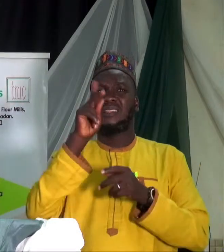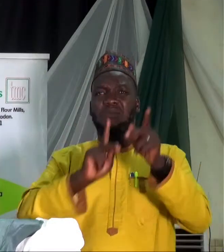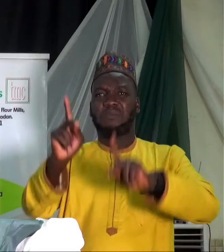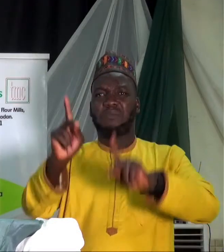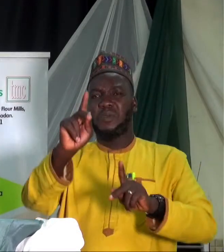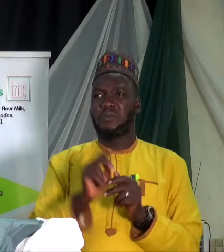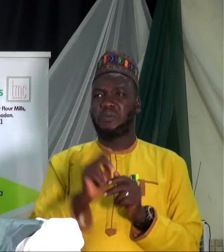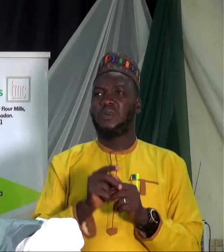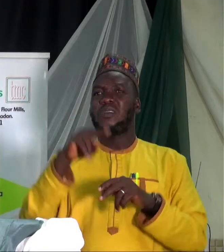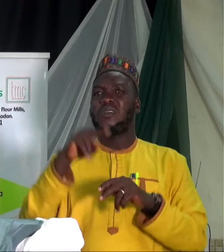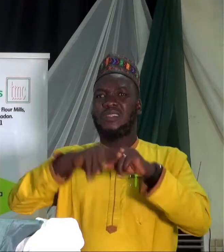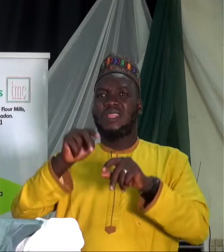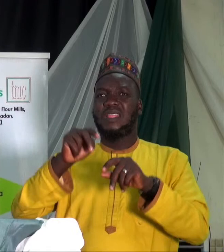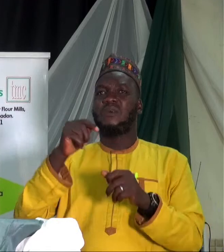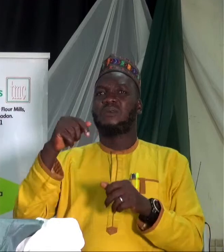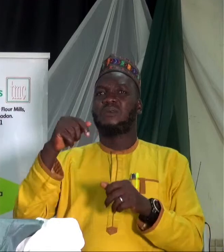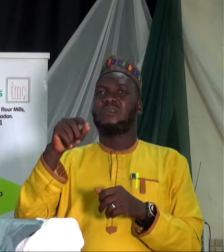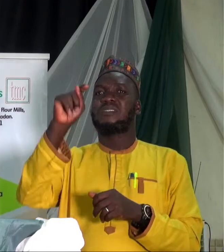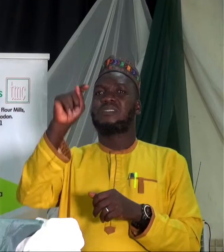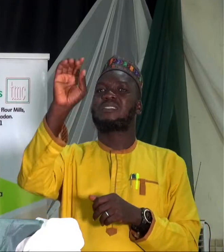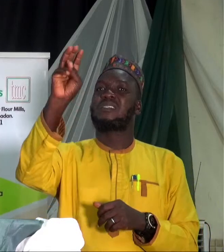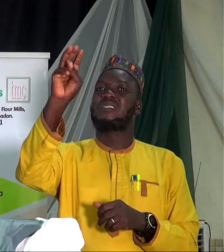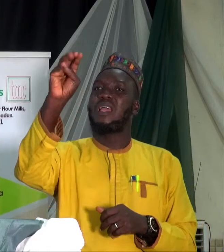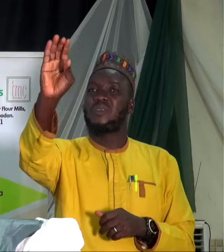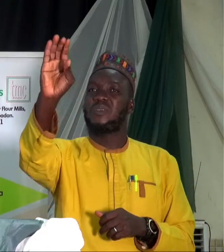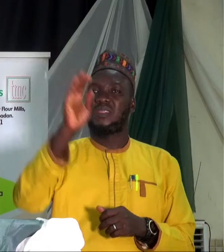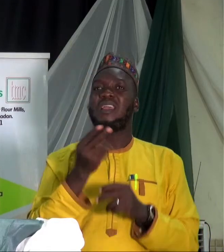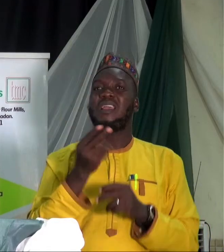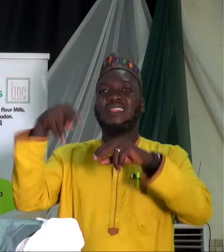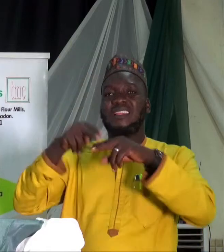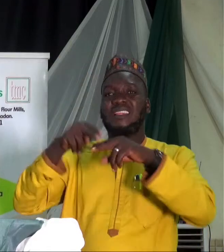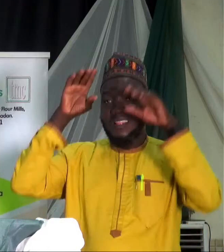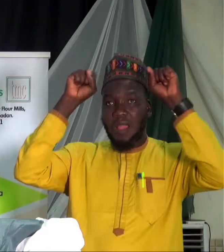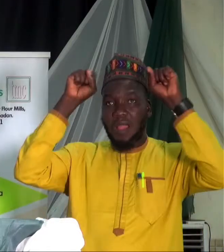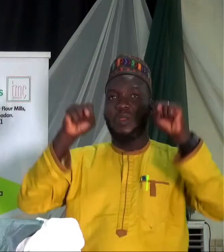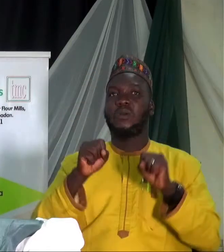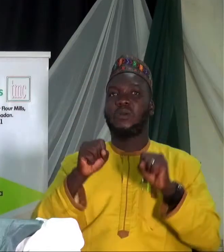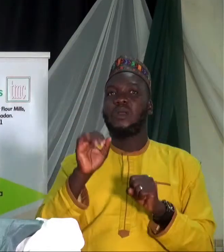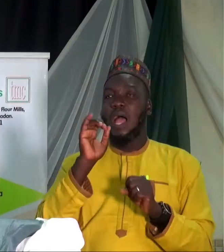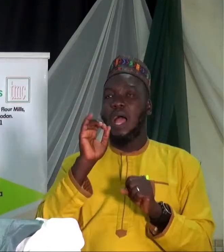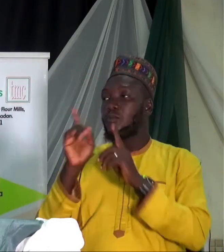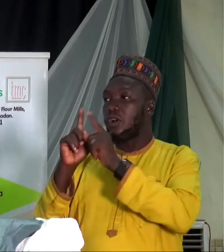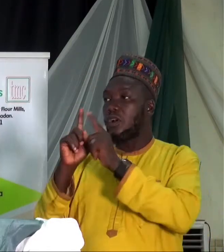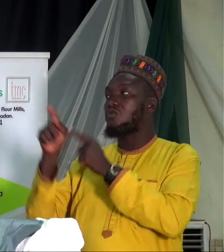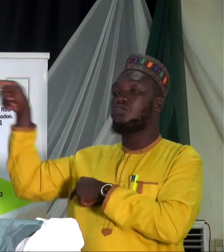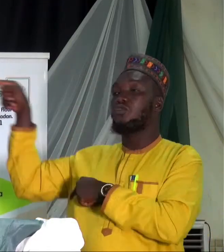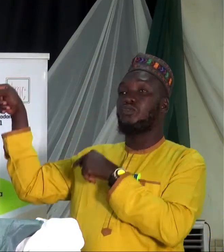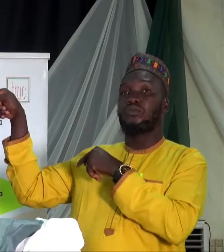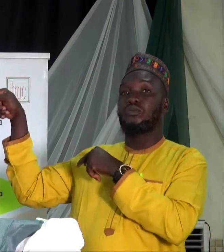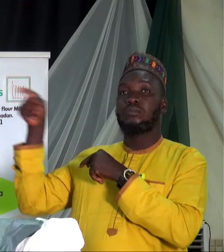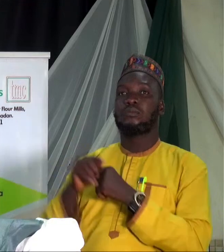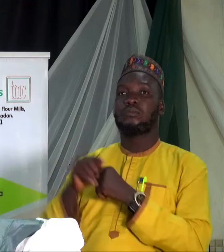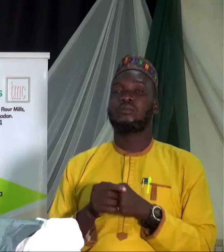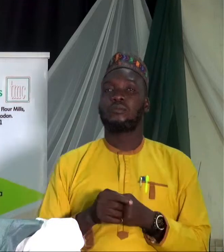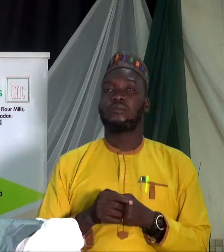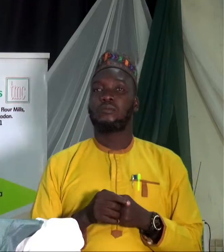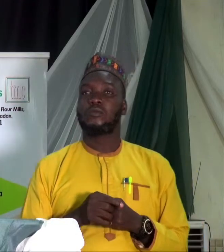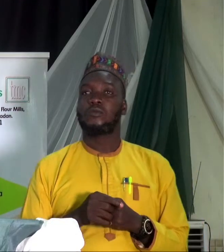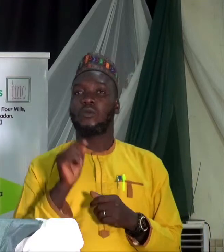especially TMC amen national amir any more address we need to restructure our